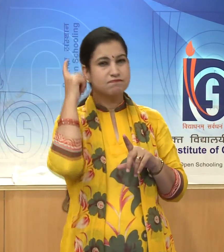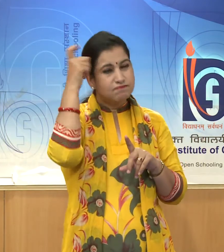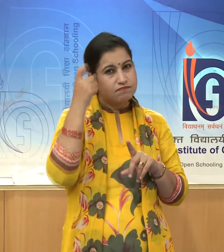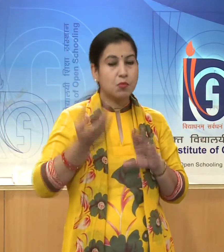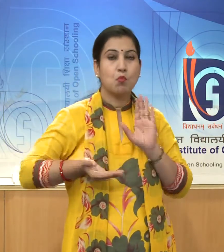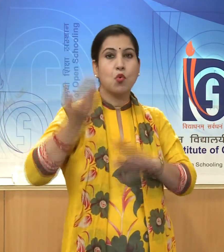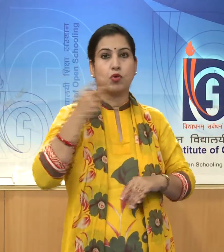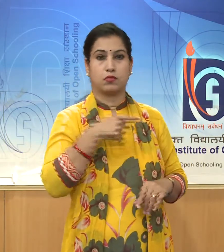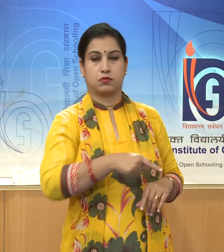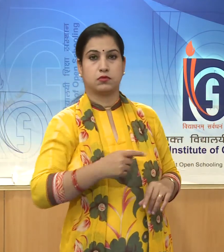Van Gogh